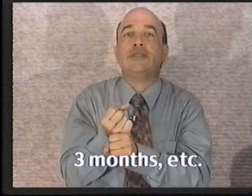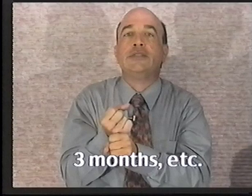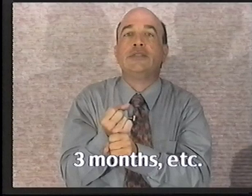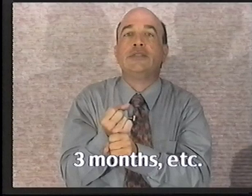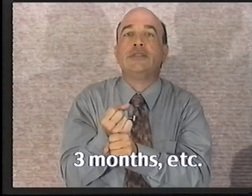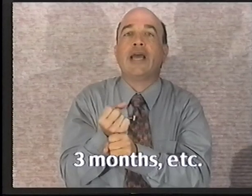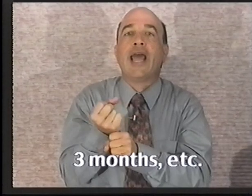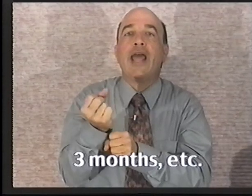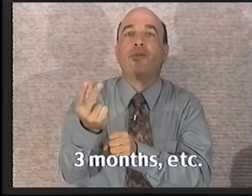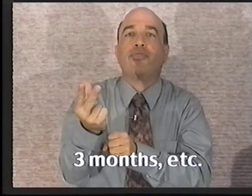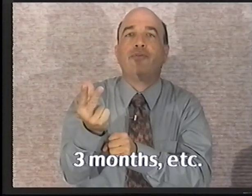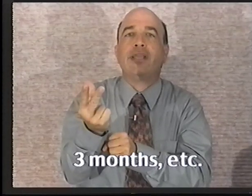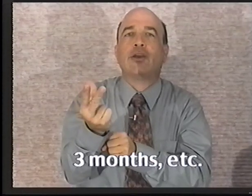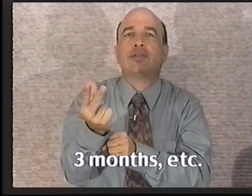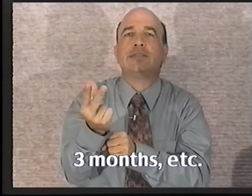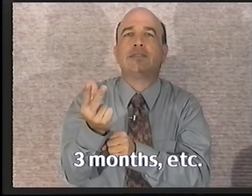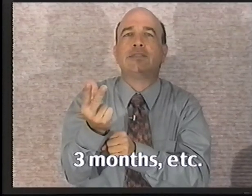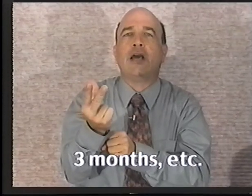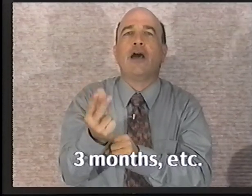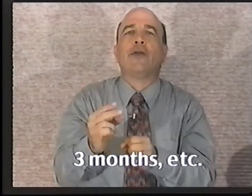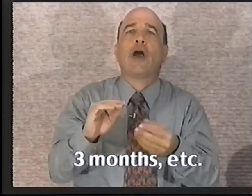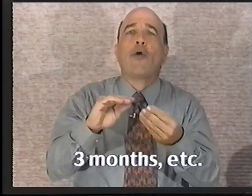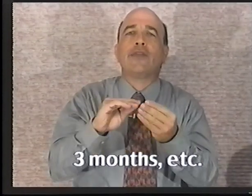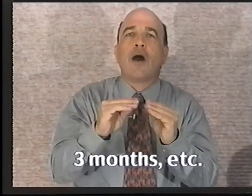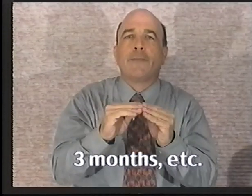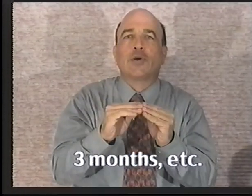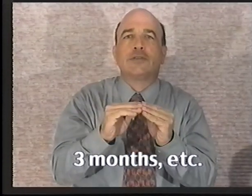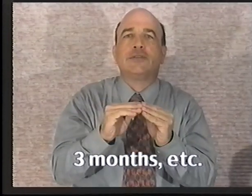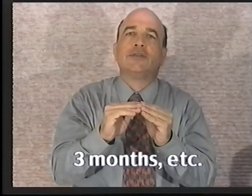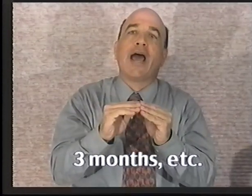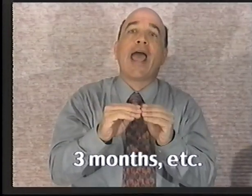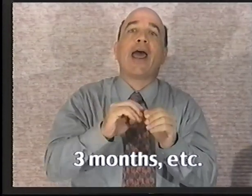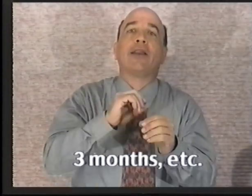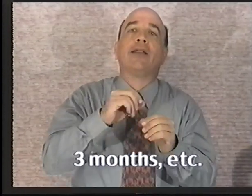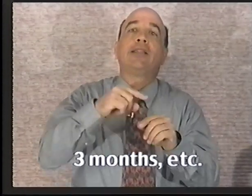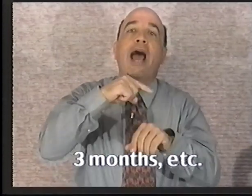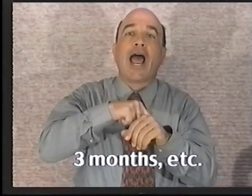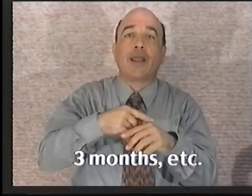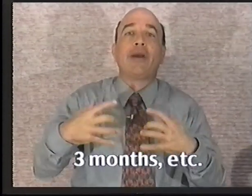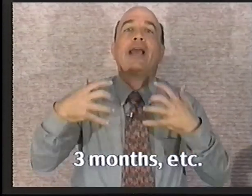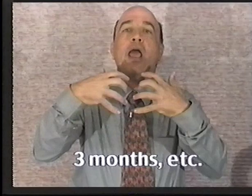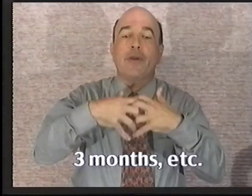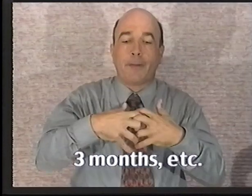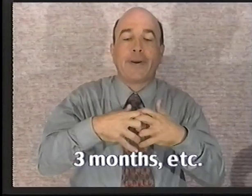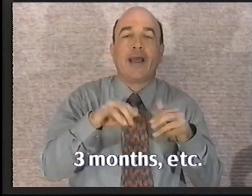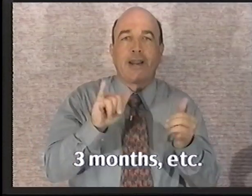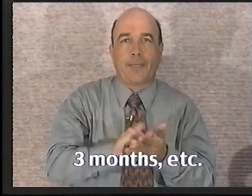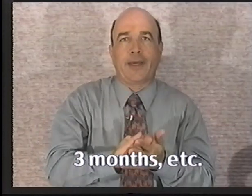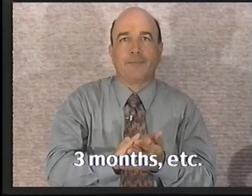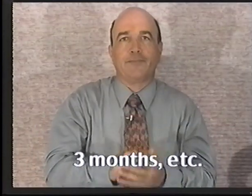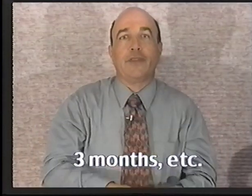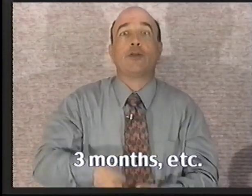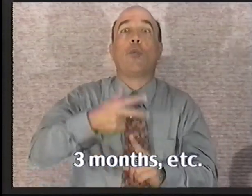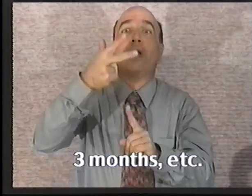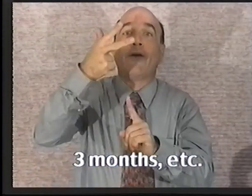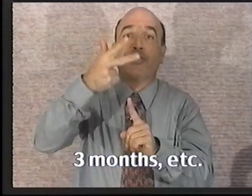years and 3 years. So numbers and time can be combined like that. So we have 3